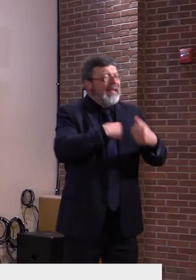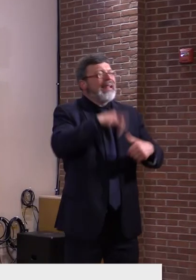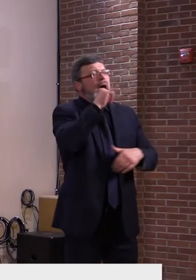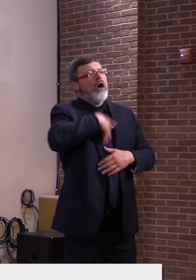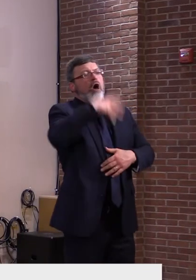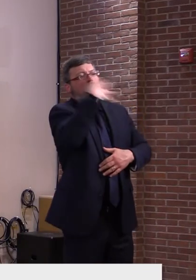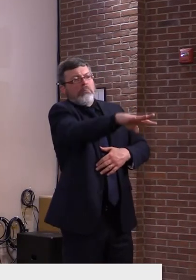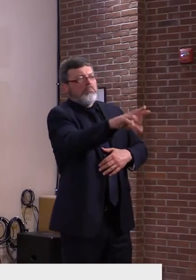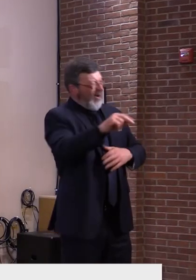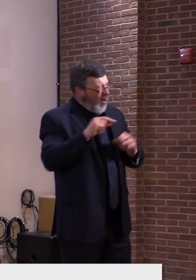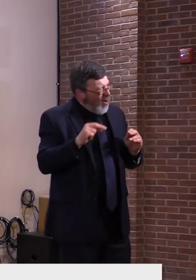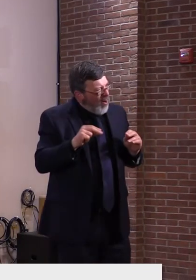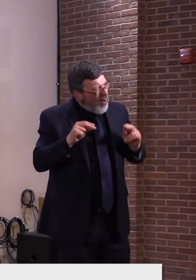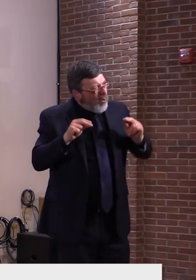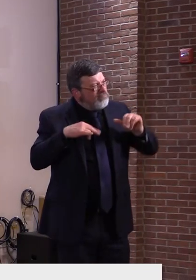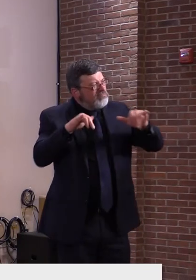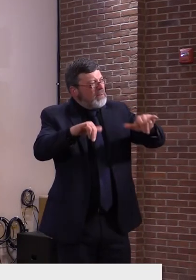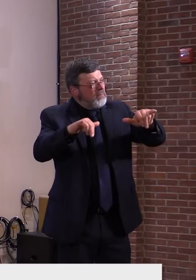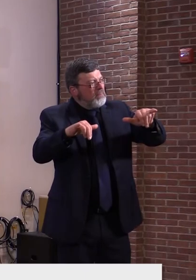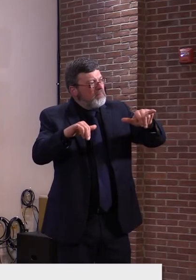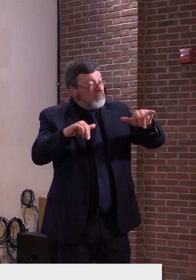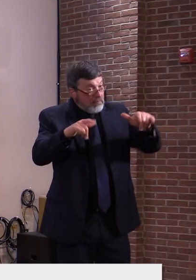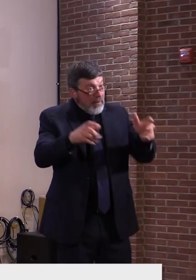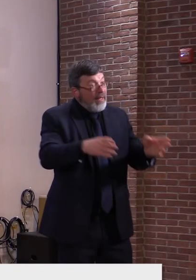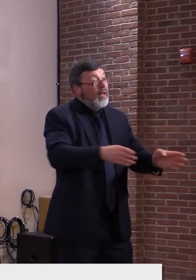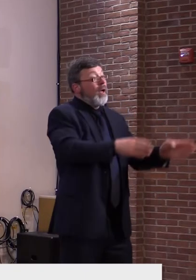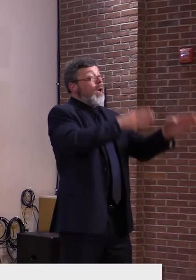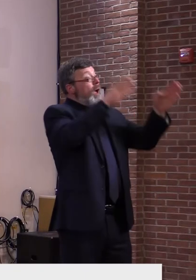manufacturers regarding vaccines for those under age 5.